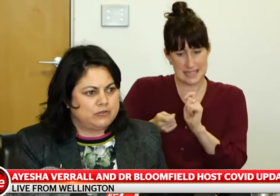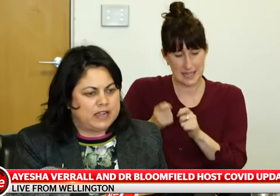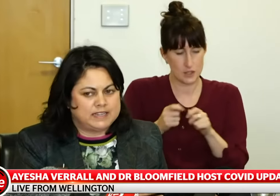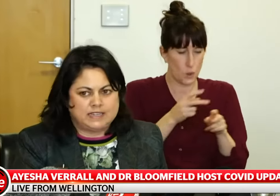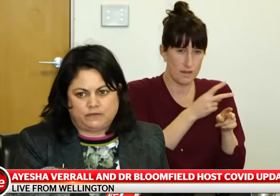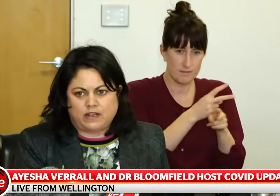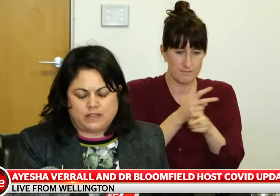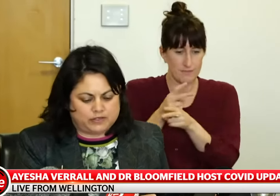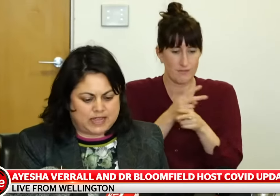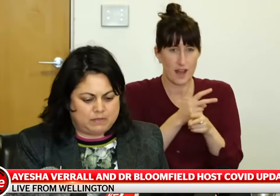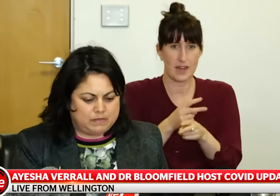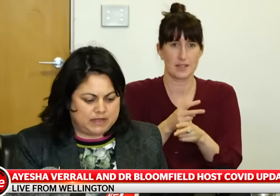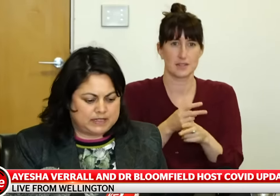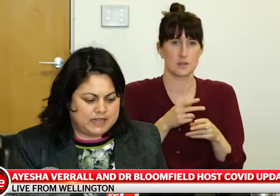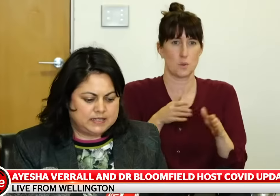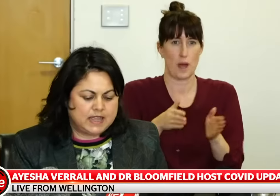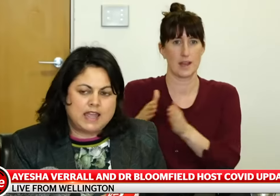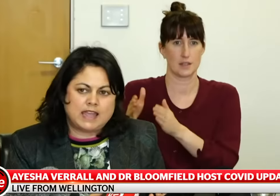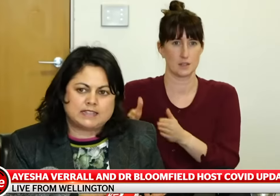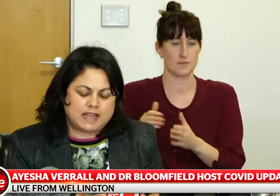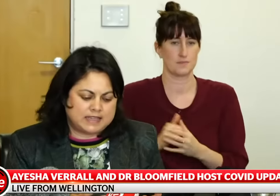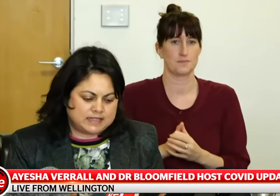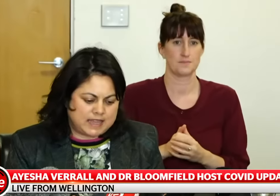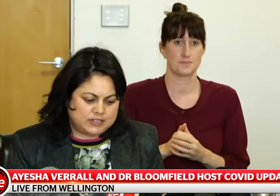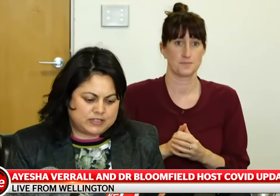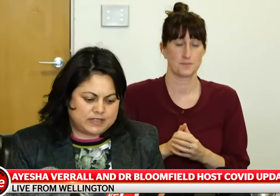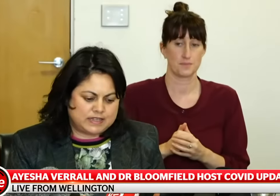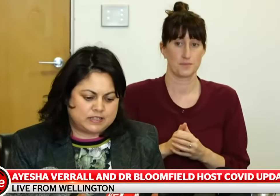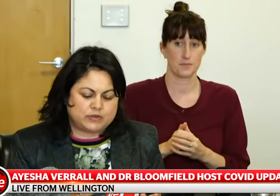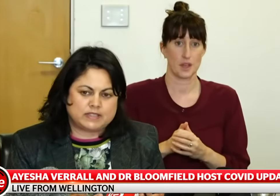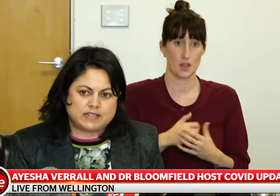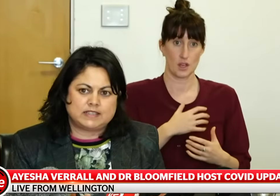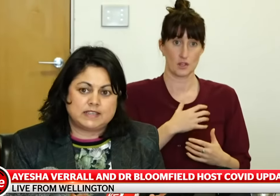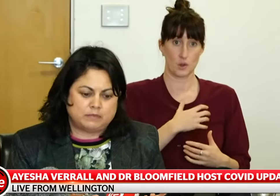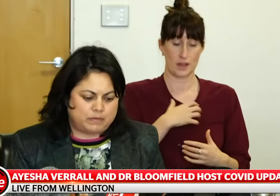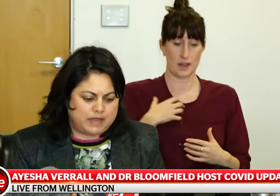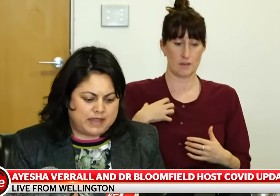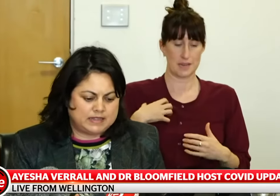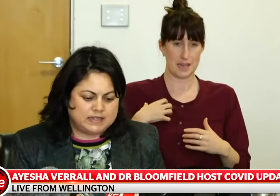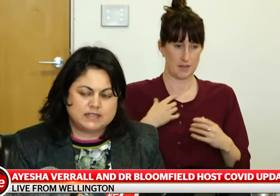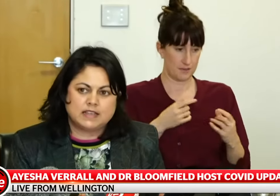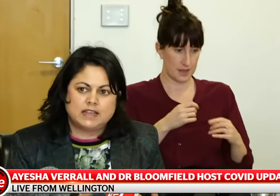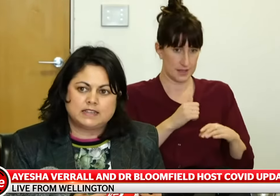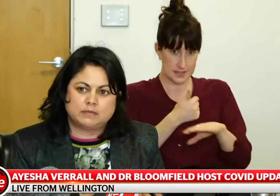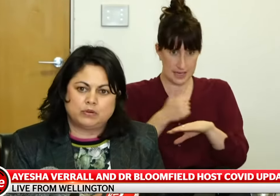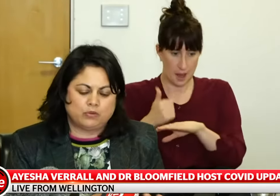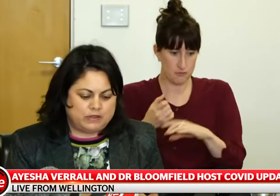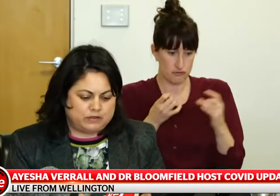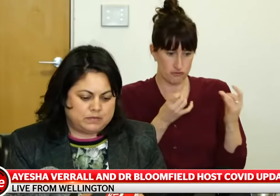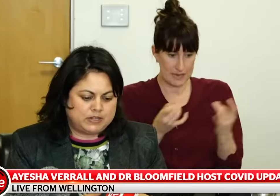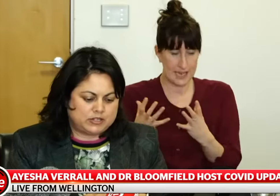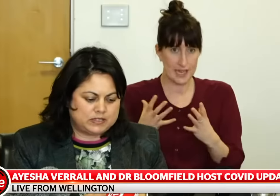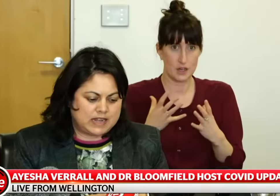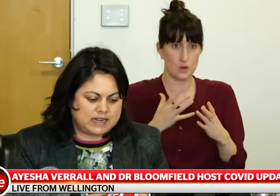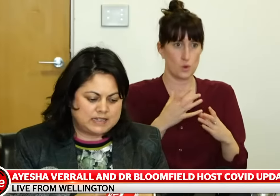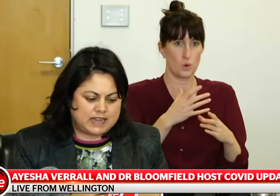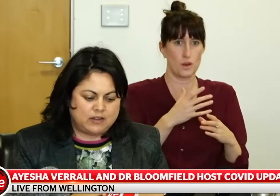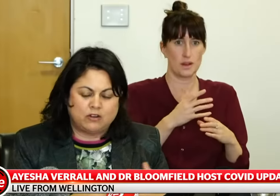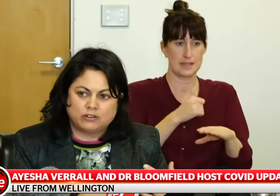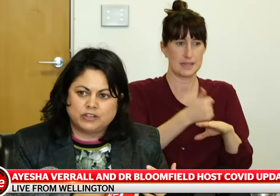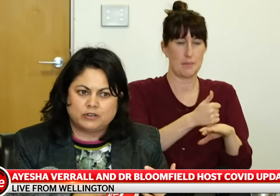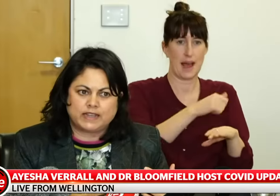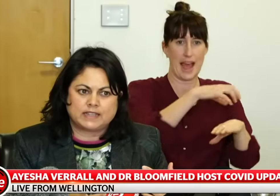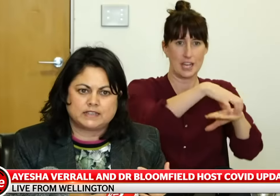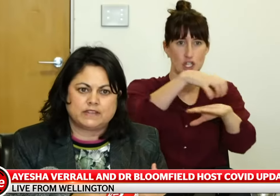decisions to identify those capabilities and task agencies to assess their preparedness to deploy those measures and